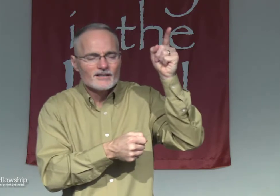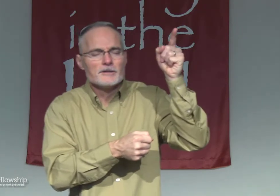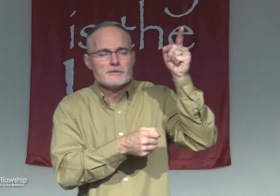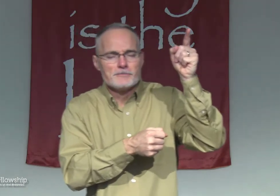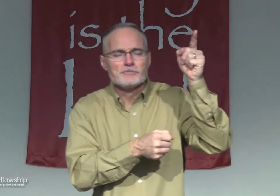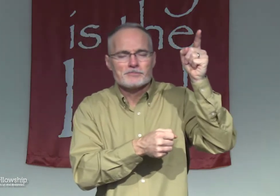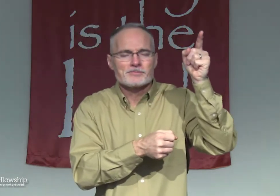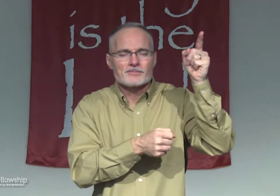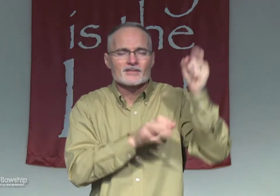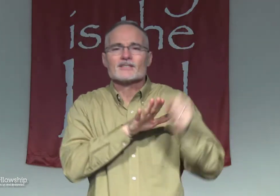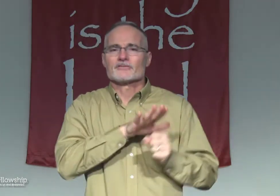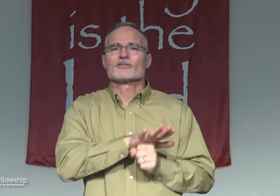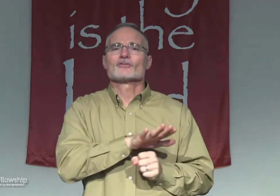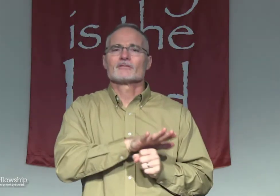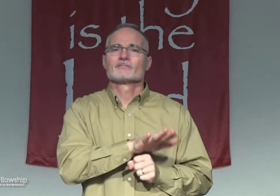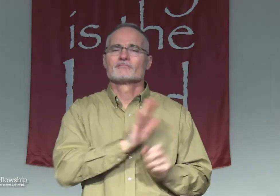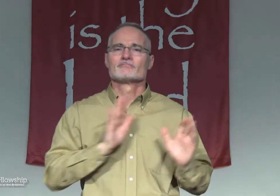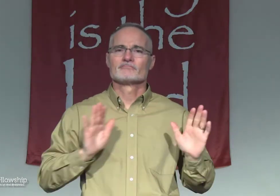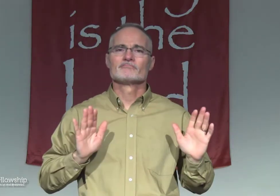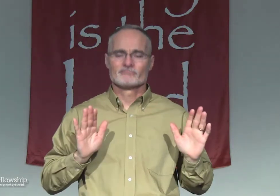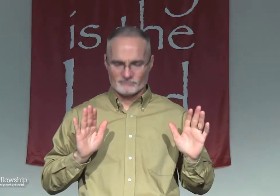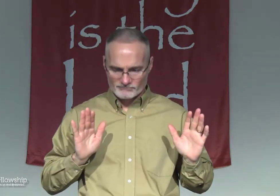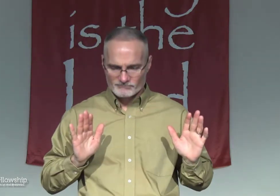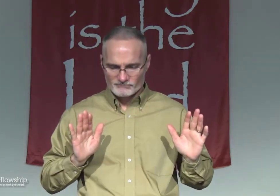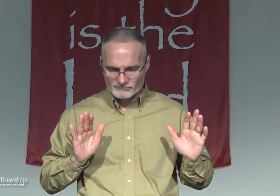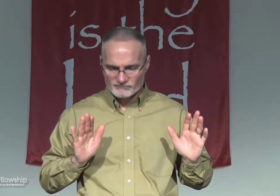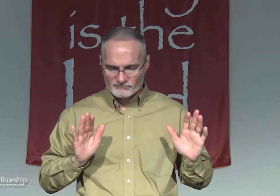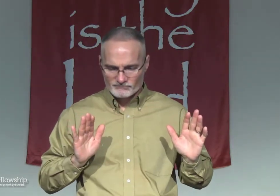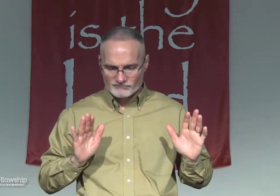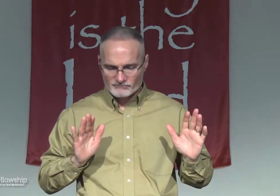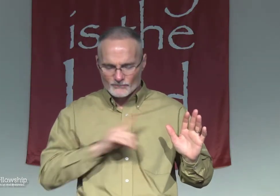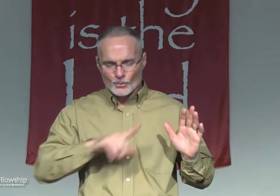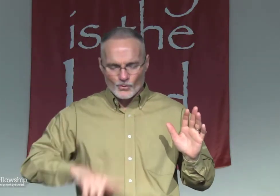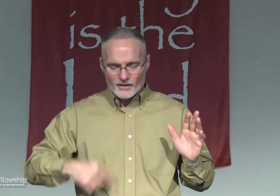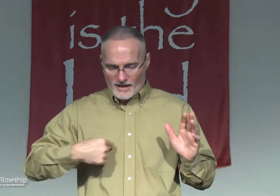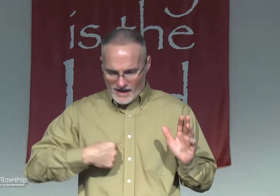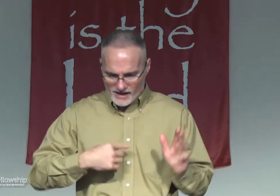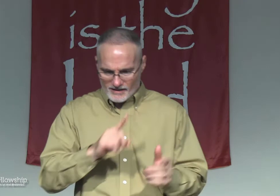trust without resistance, know that he is sufficient.